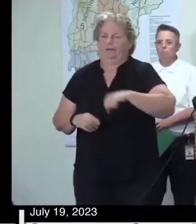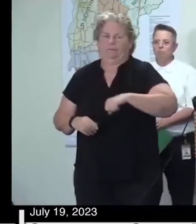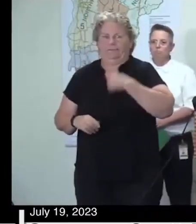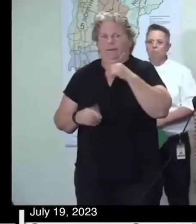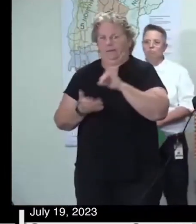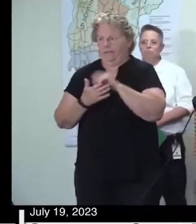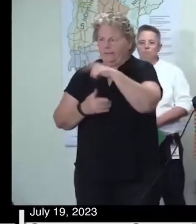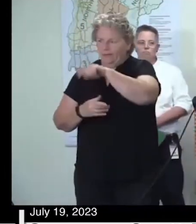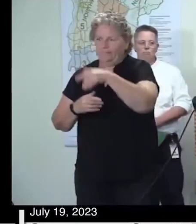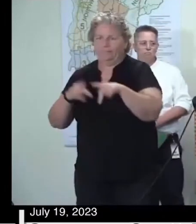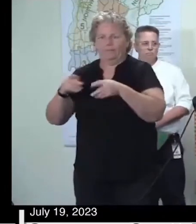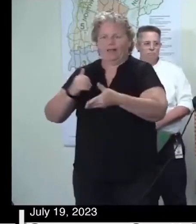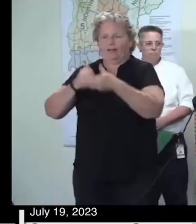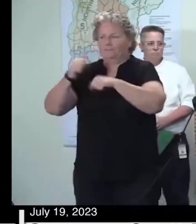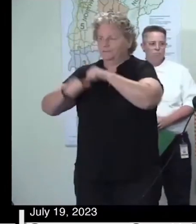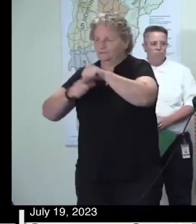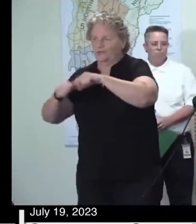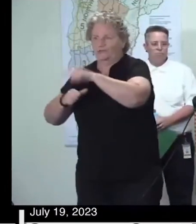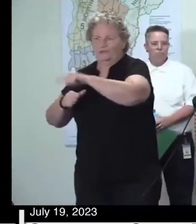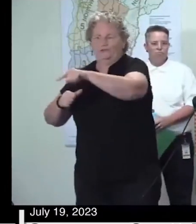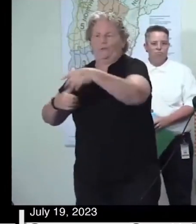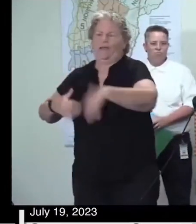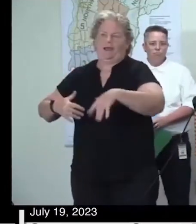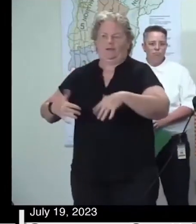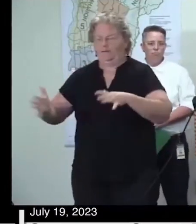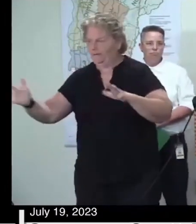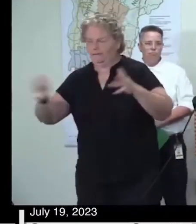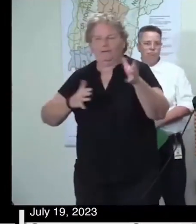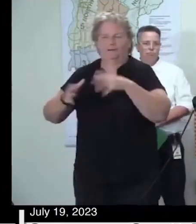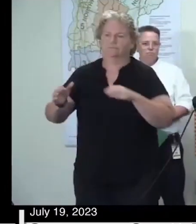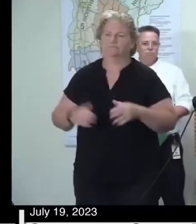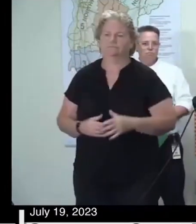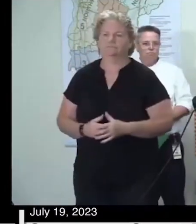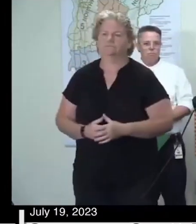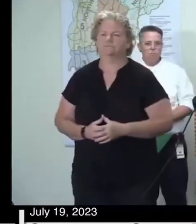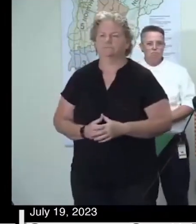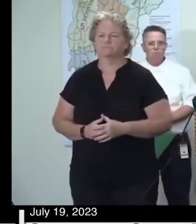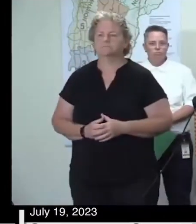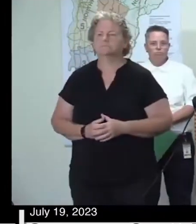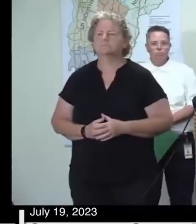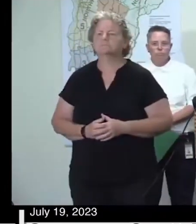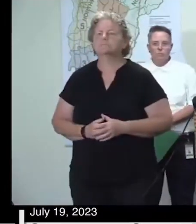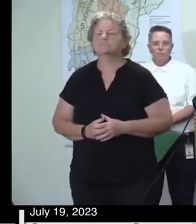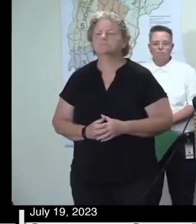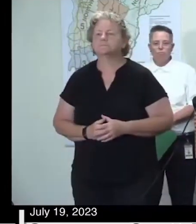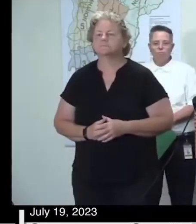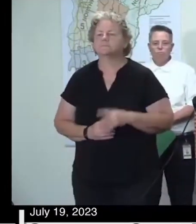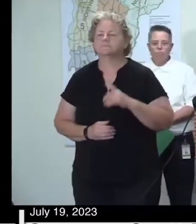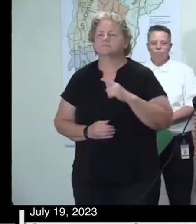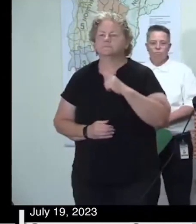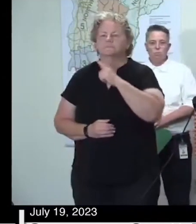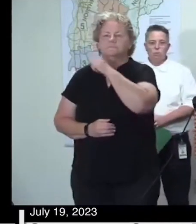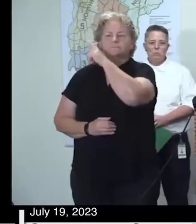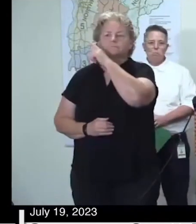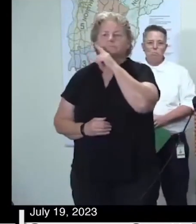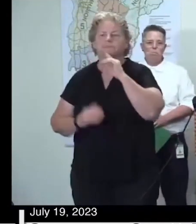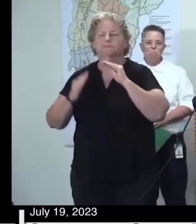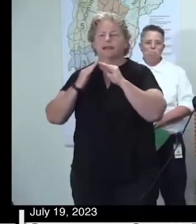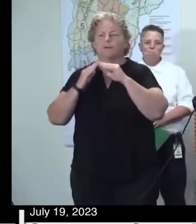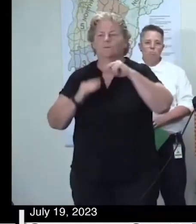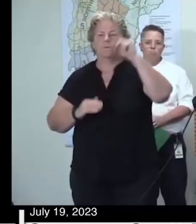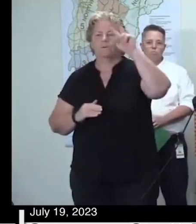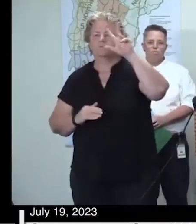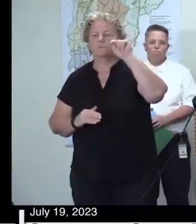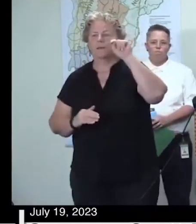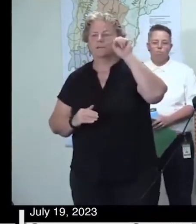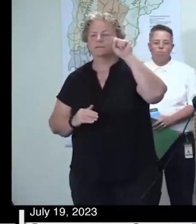Albans sent dehumidifiers to Waterbury, while Burlington and South Burlington sent public works vehicles and staff to hard-hit towns.